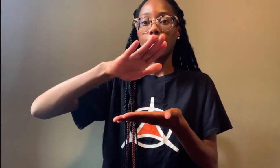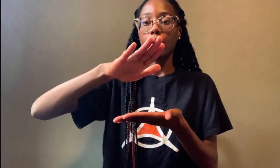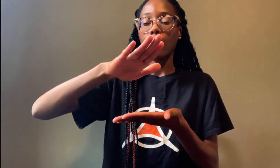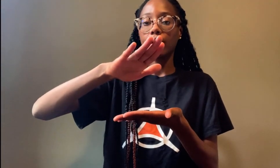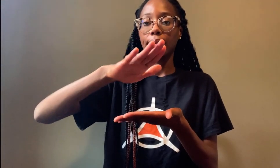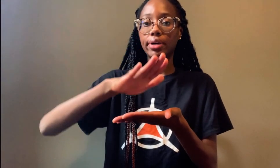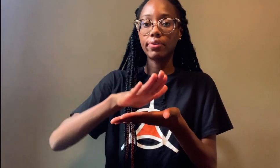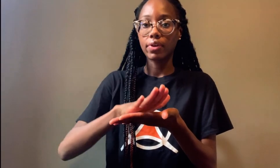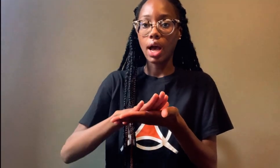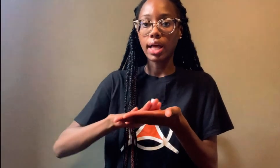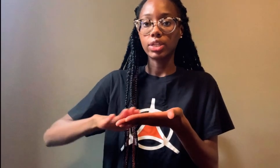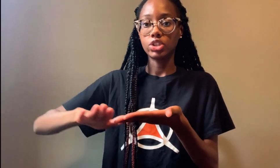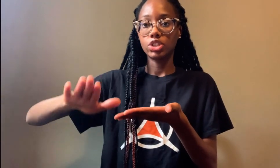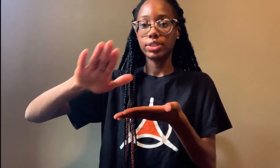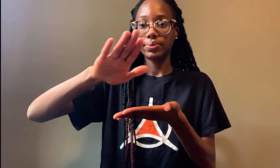right above college,